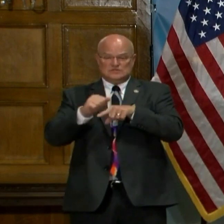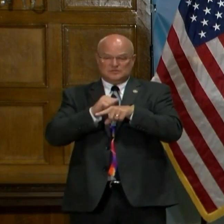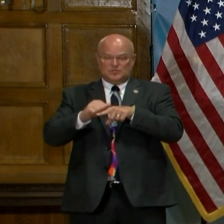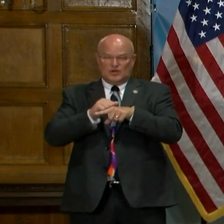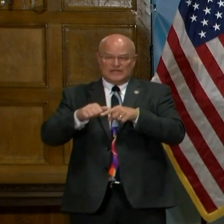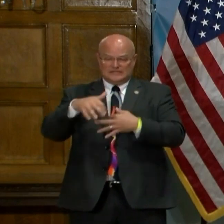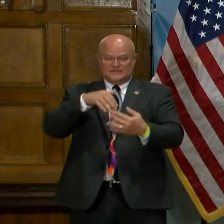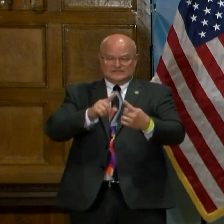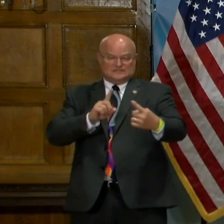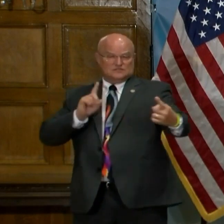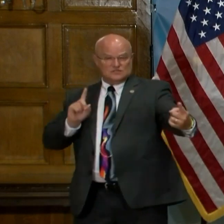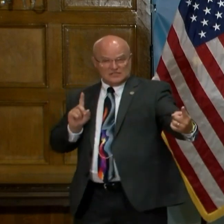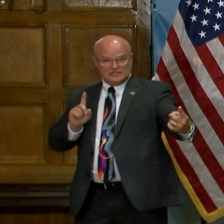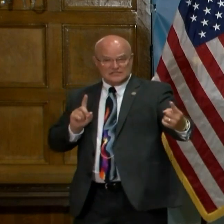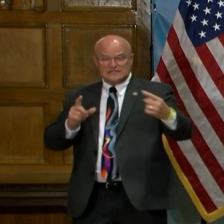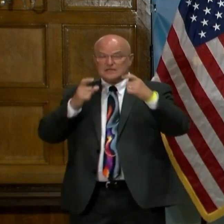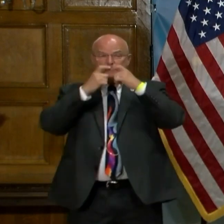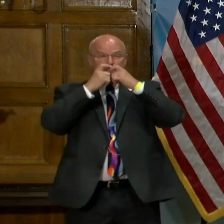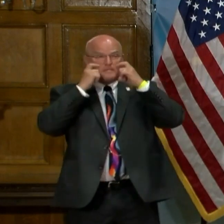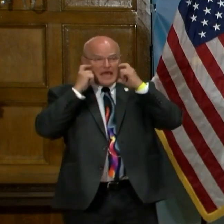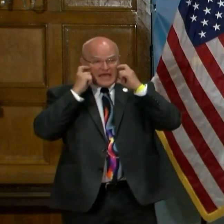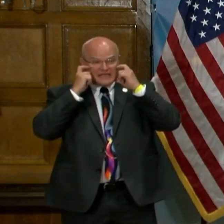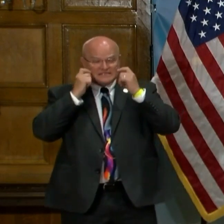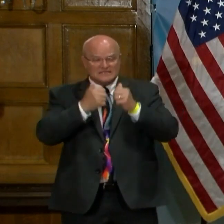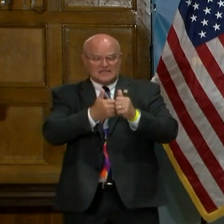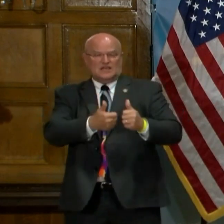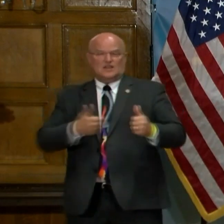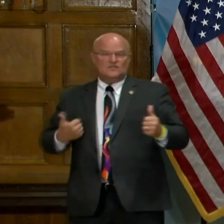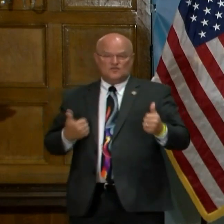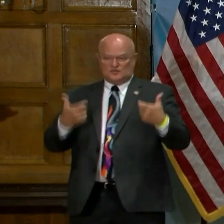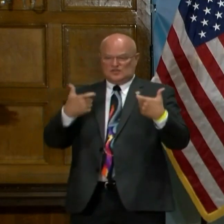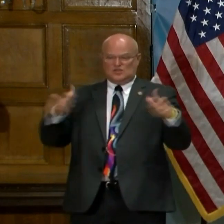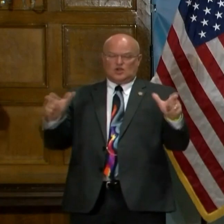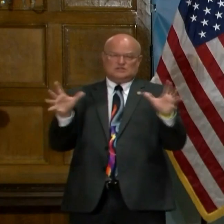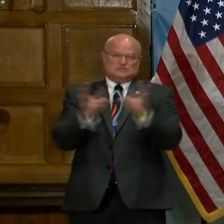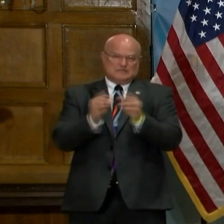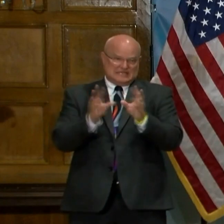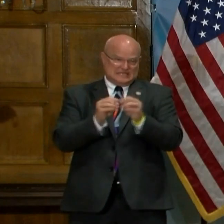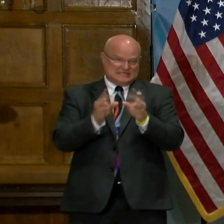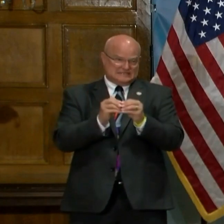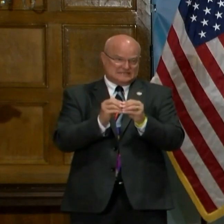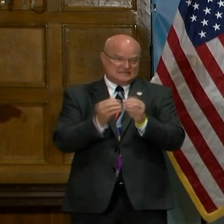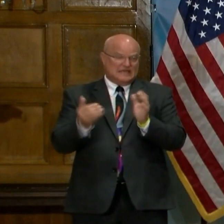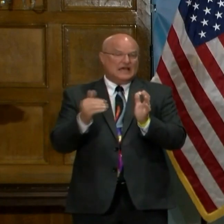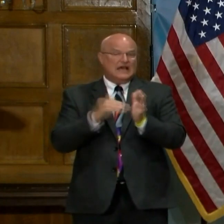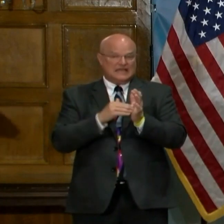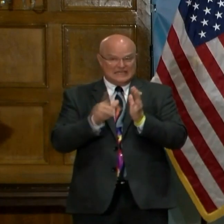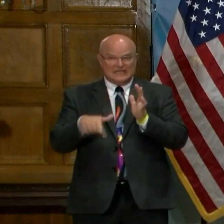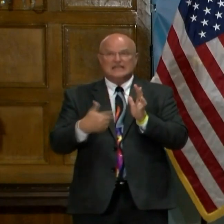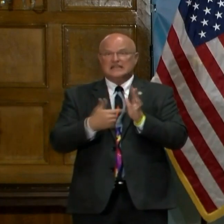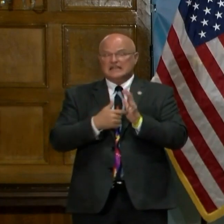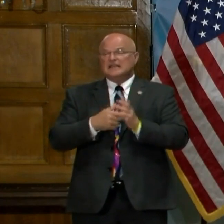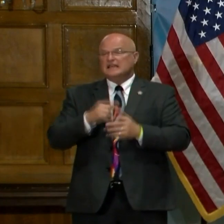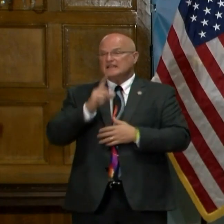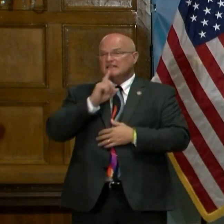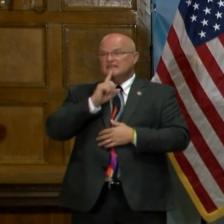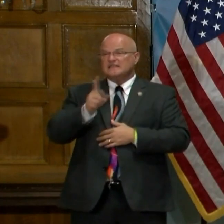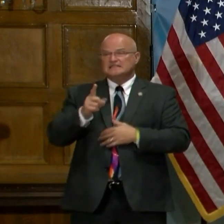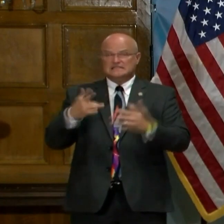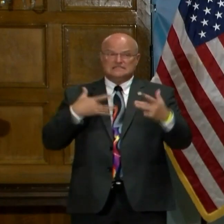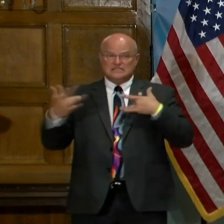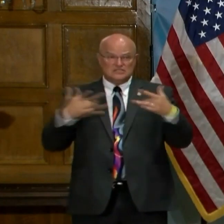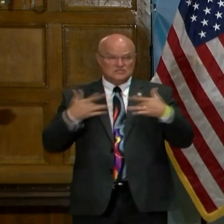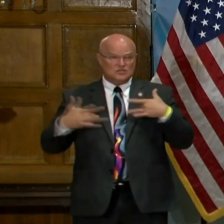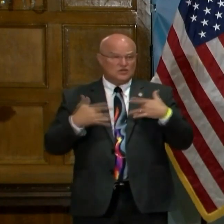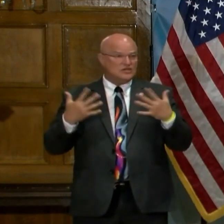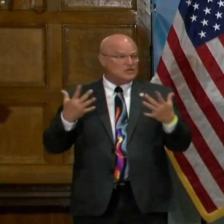practice the physical distancing, wearing masks in public, and avoiding those larger gatherings. Again, this is